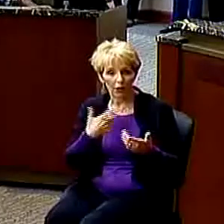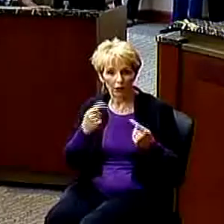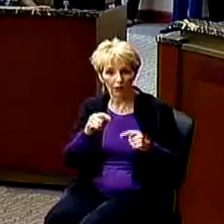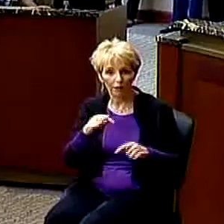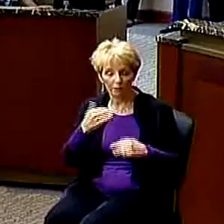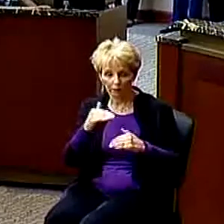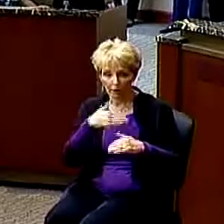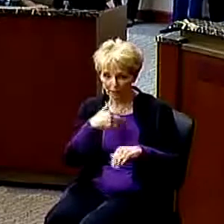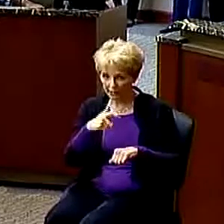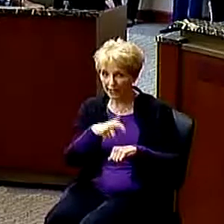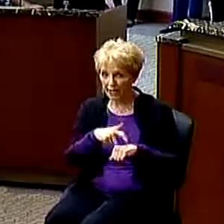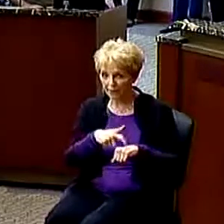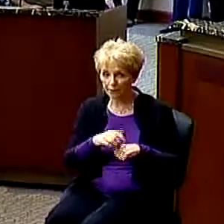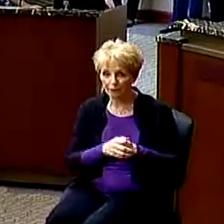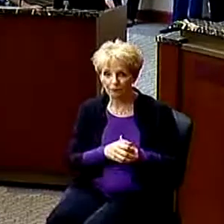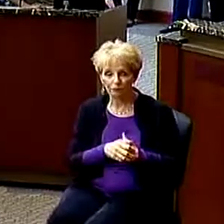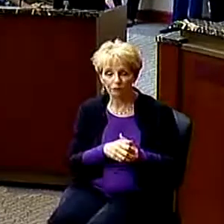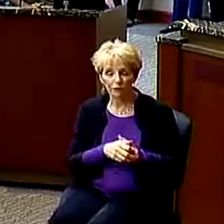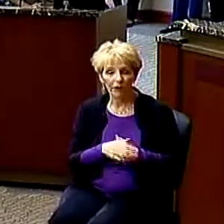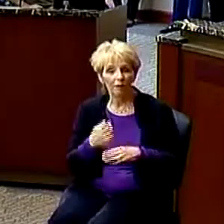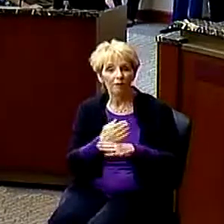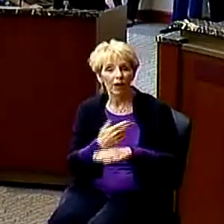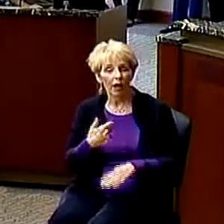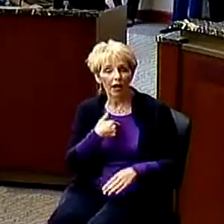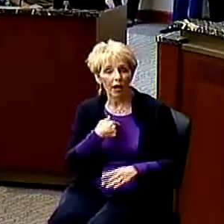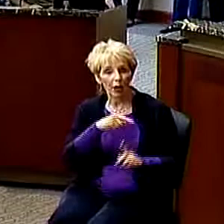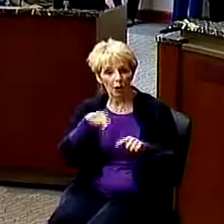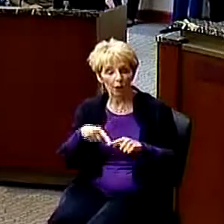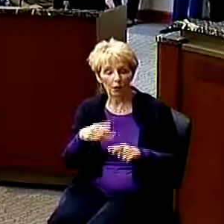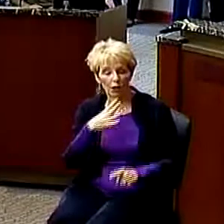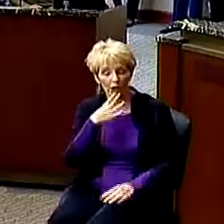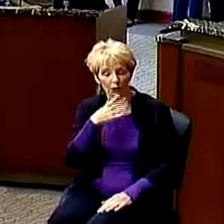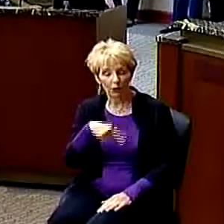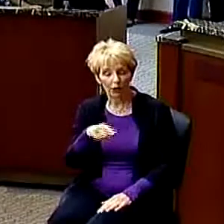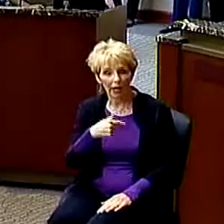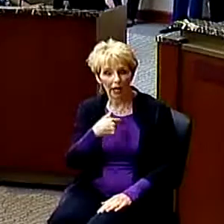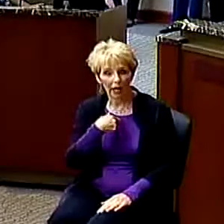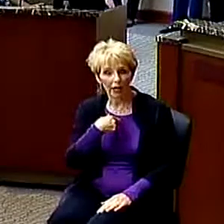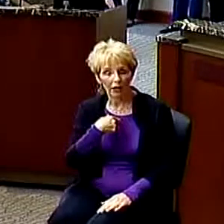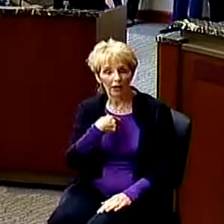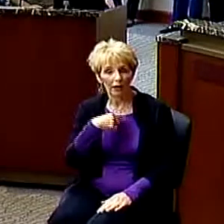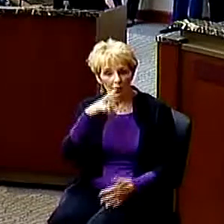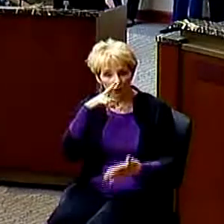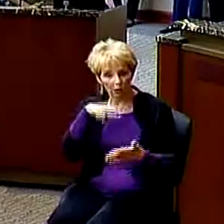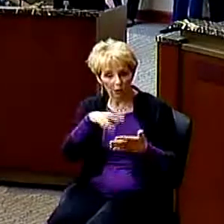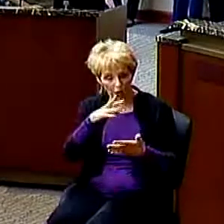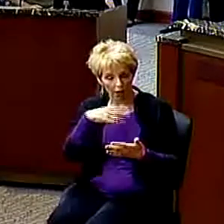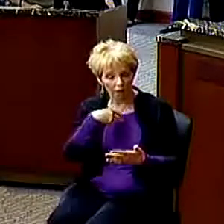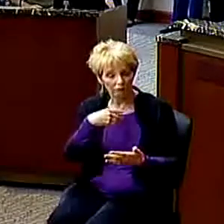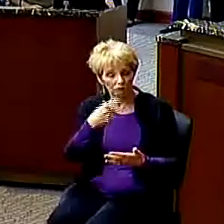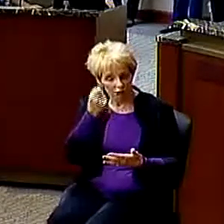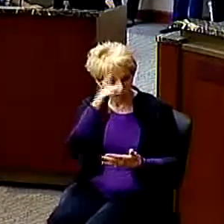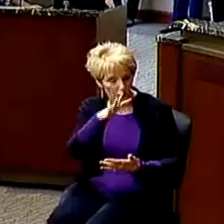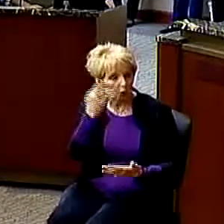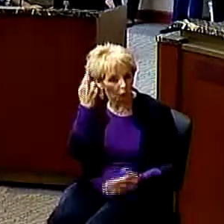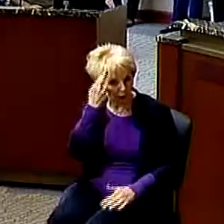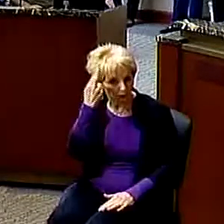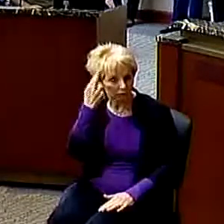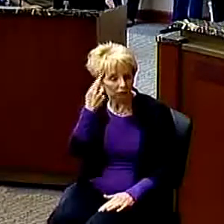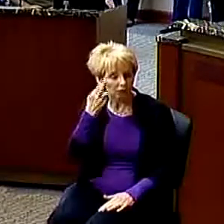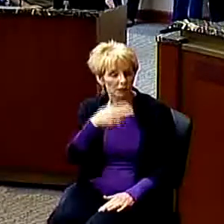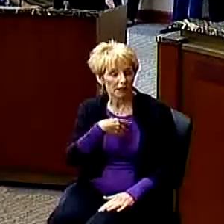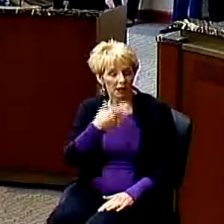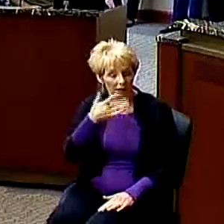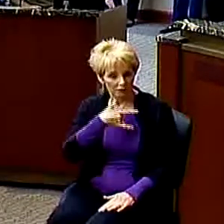time my time. Before I came to talk to you, I read your rationale, and I understand your